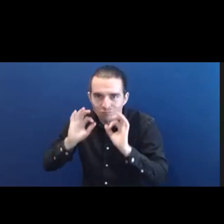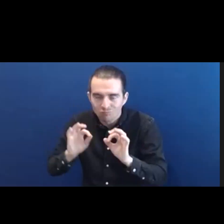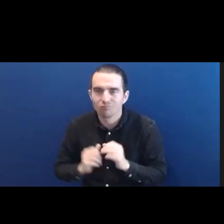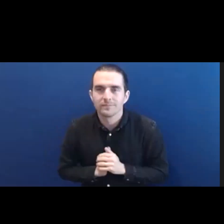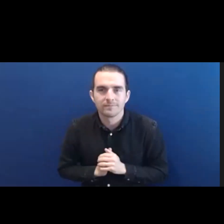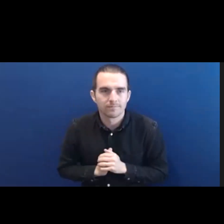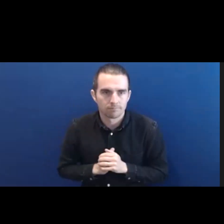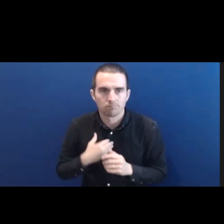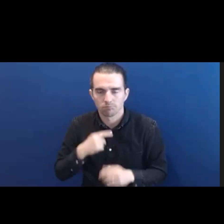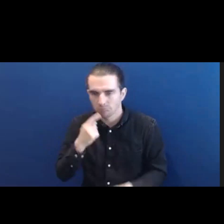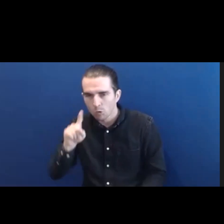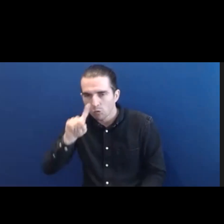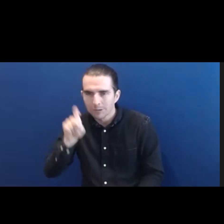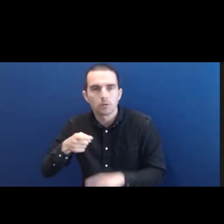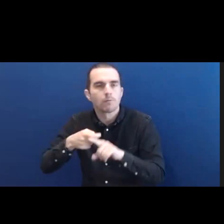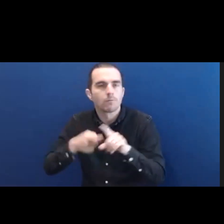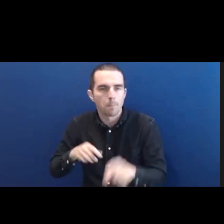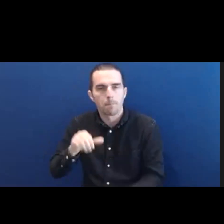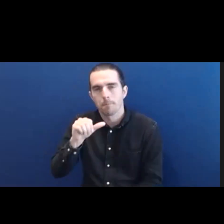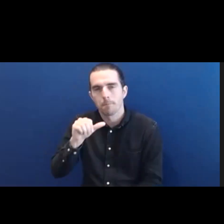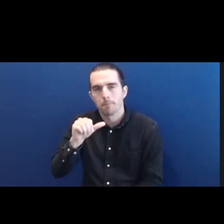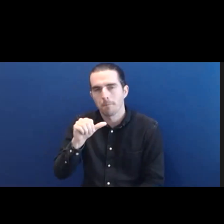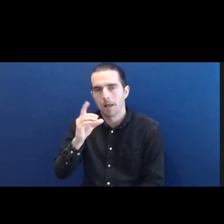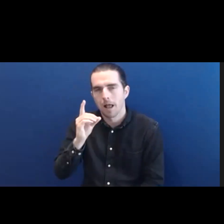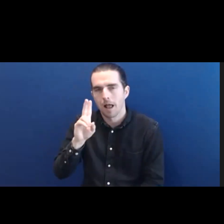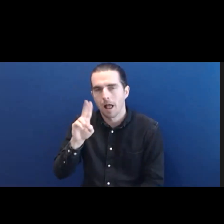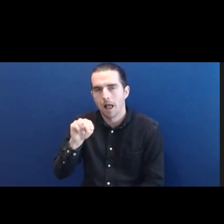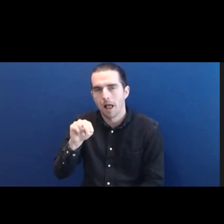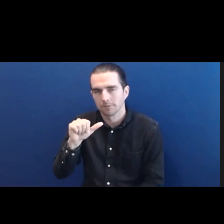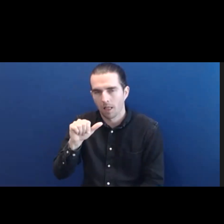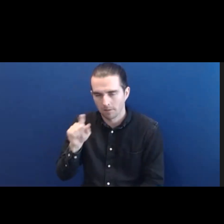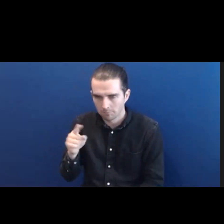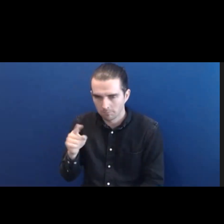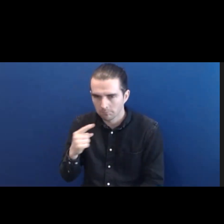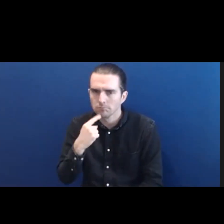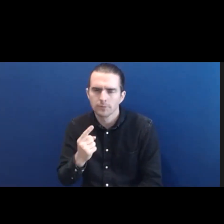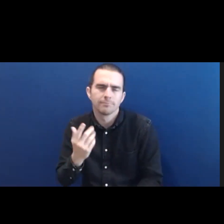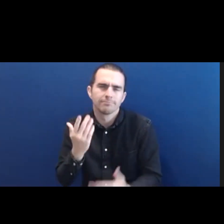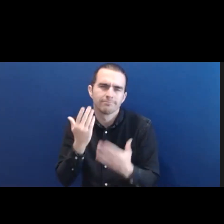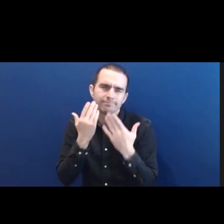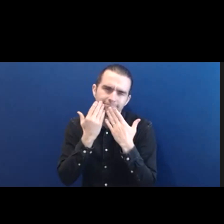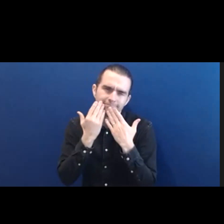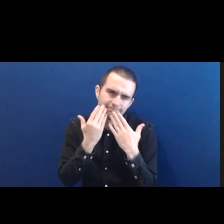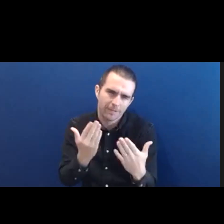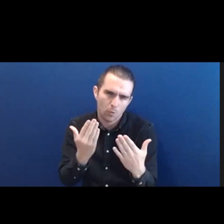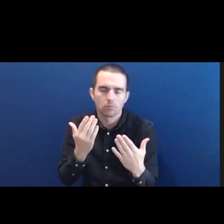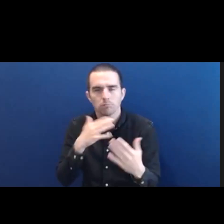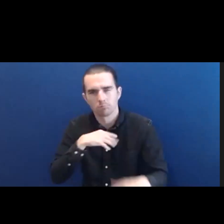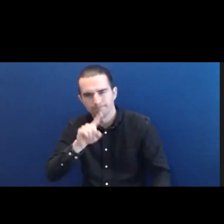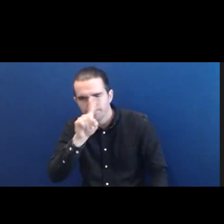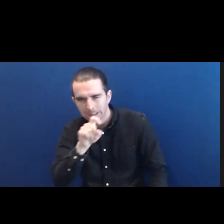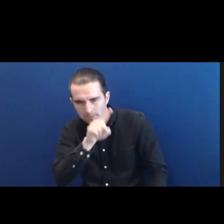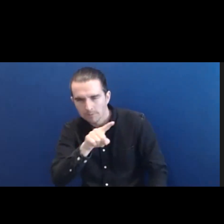actually is for Augustine, although it says Mr. Jono, it is actually for Augustino. So it's about